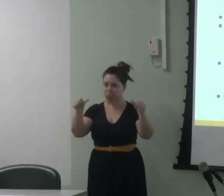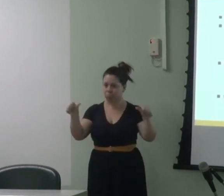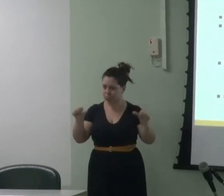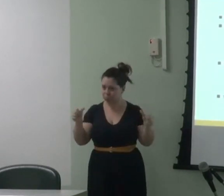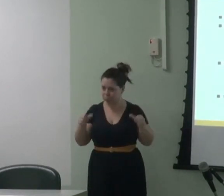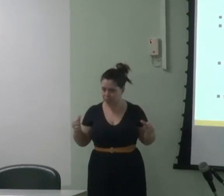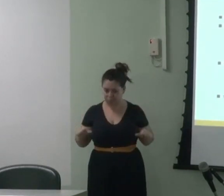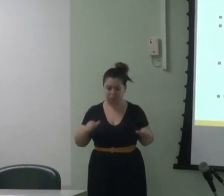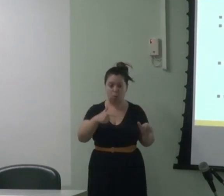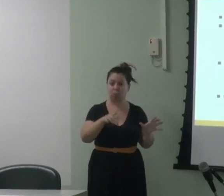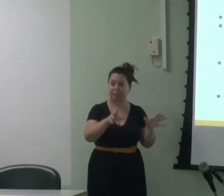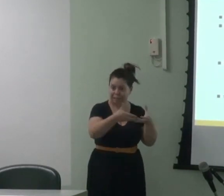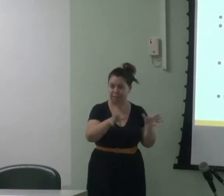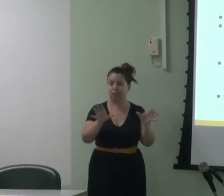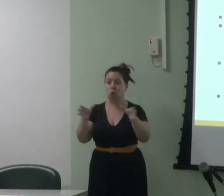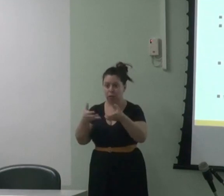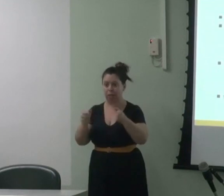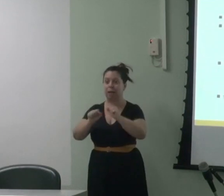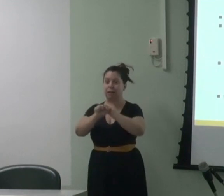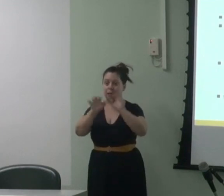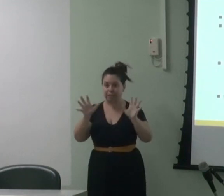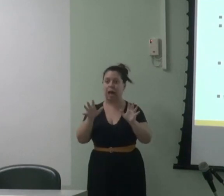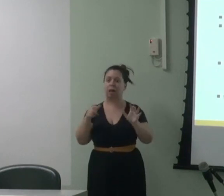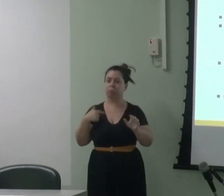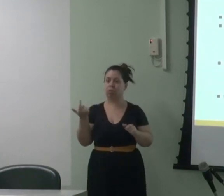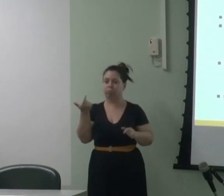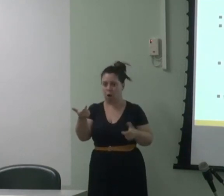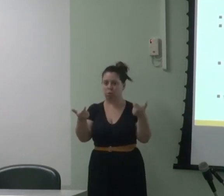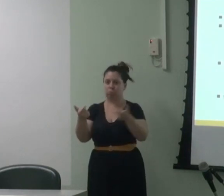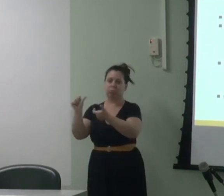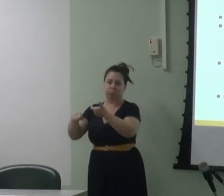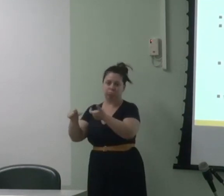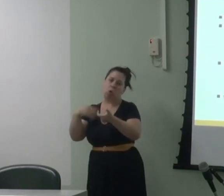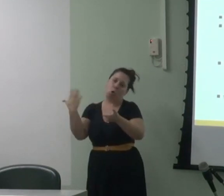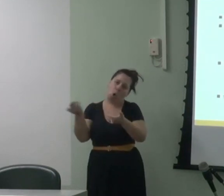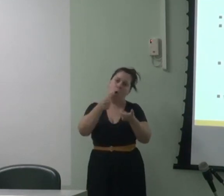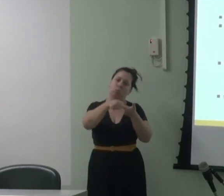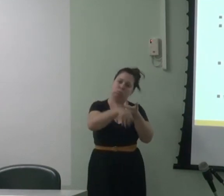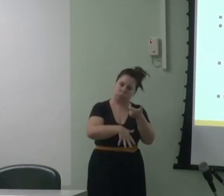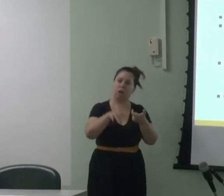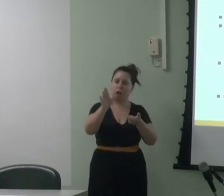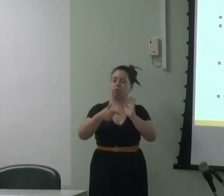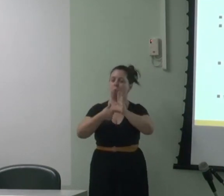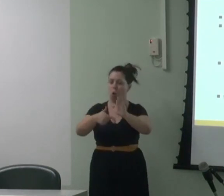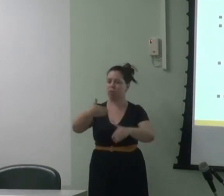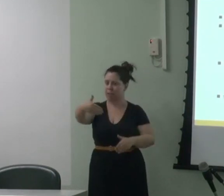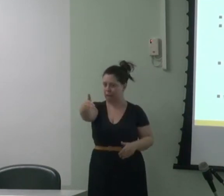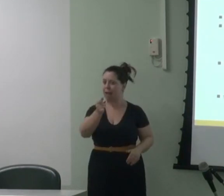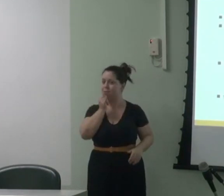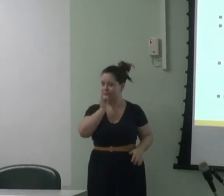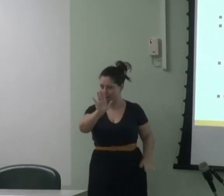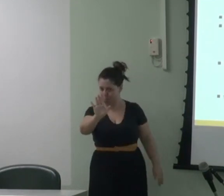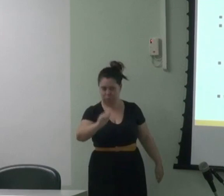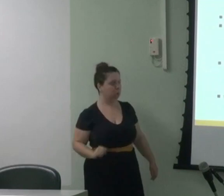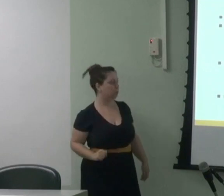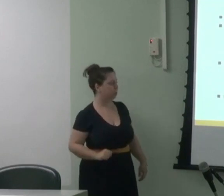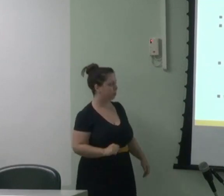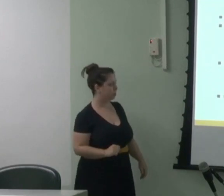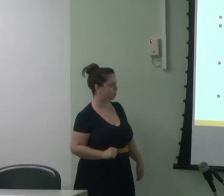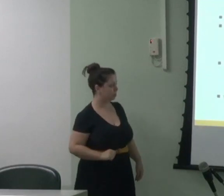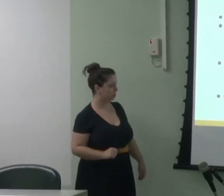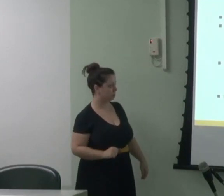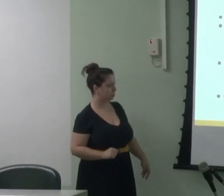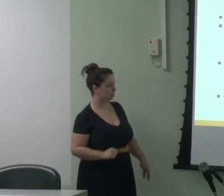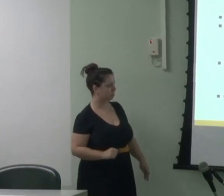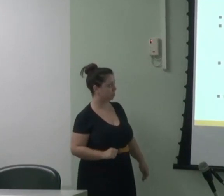what categories are expressed by this inflectional ending. I will show you the examples in a second. In the